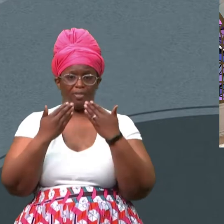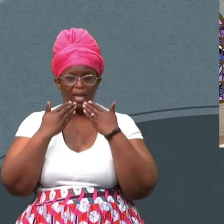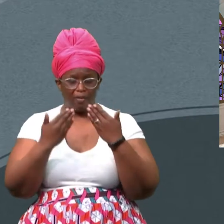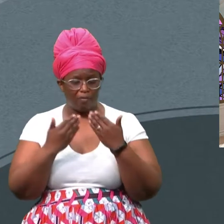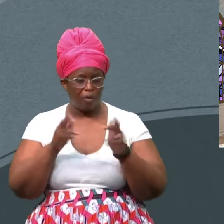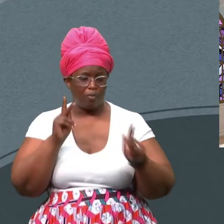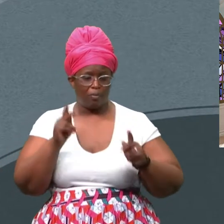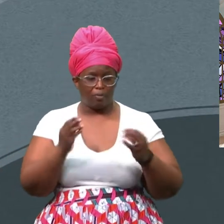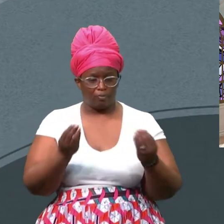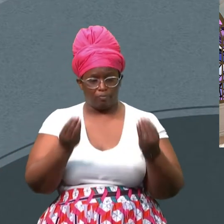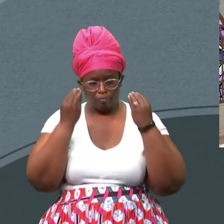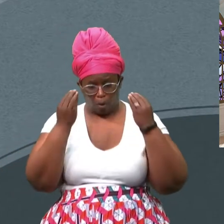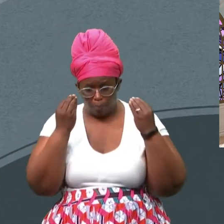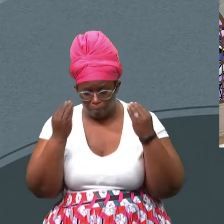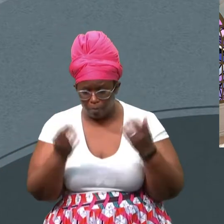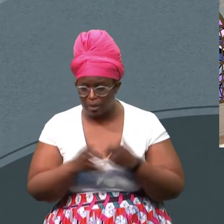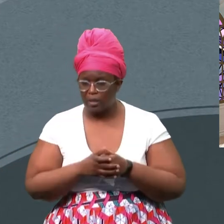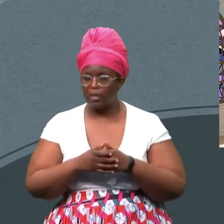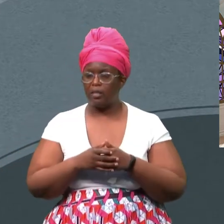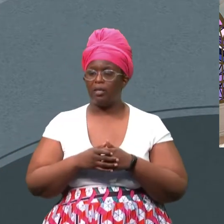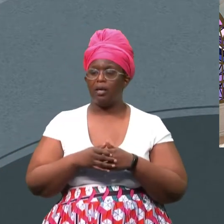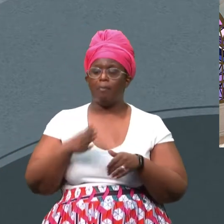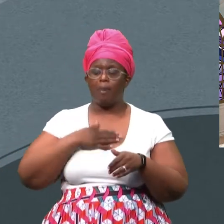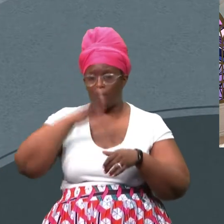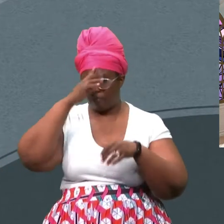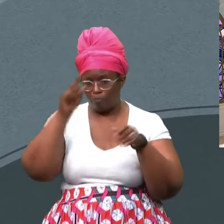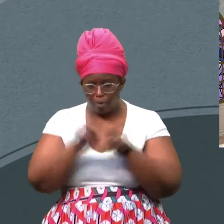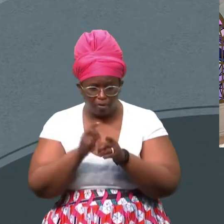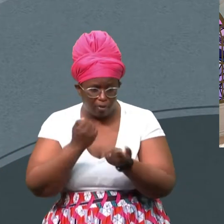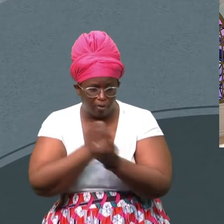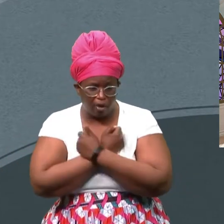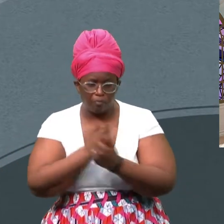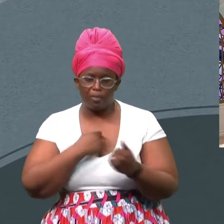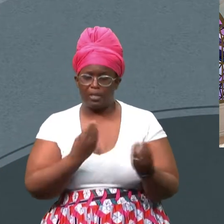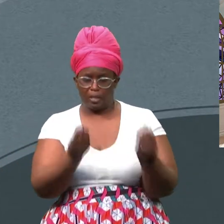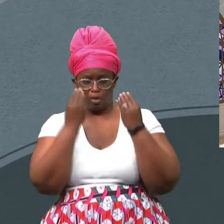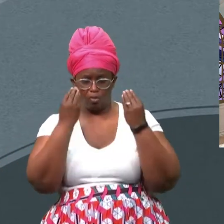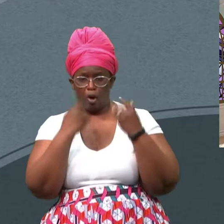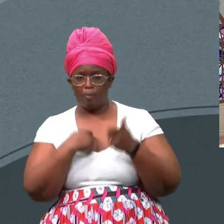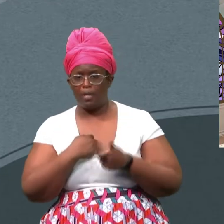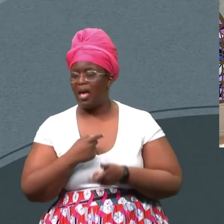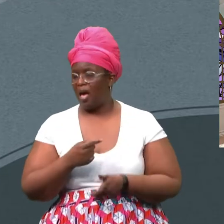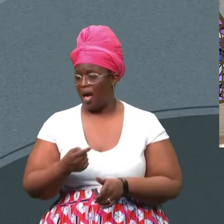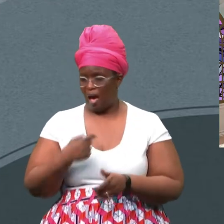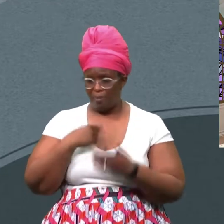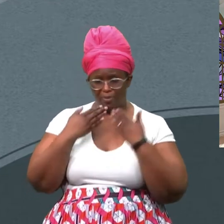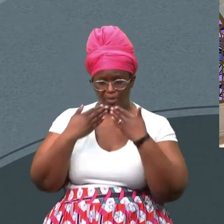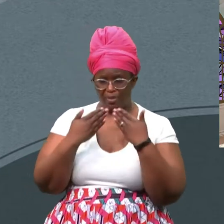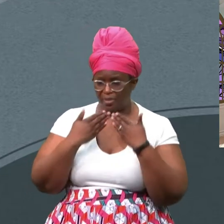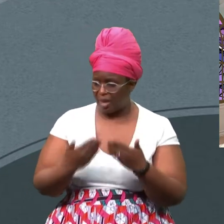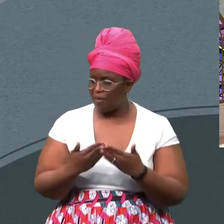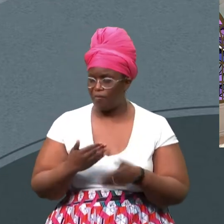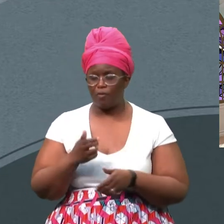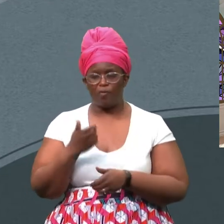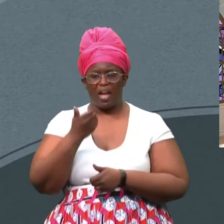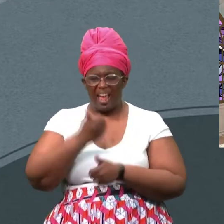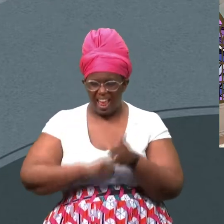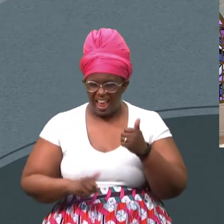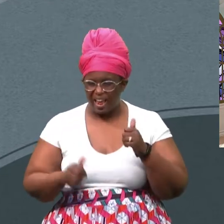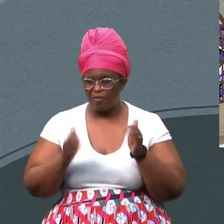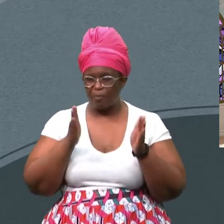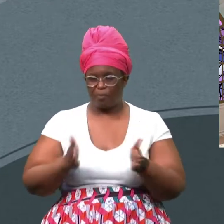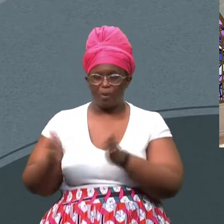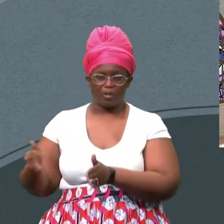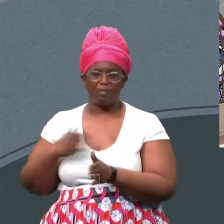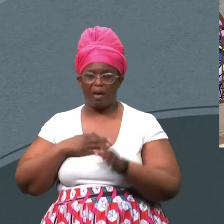loved by the brother that God gave me. I'm grateful for every aspect of my family dynamic. I look